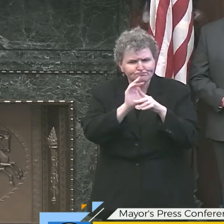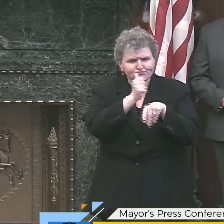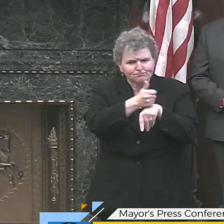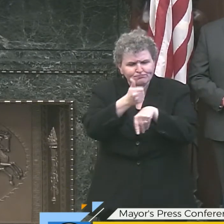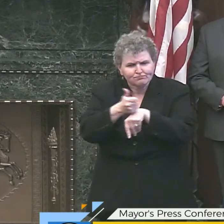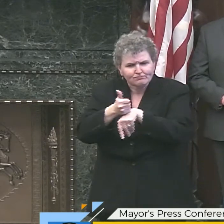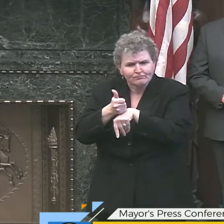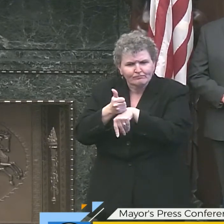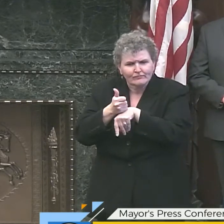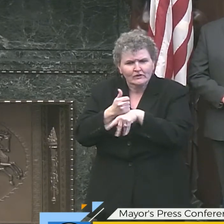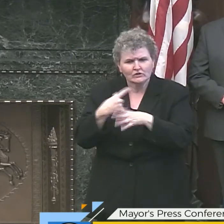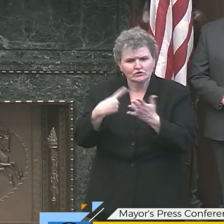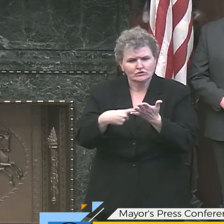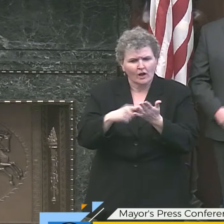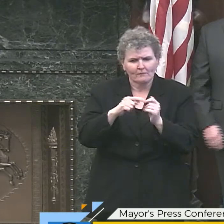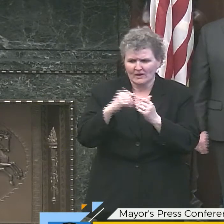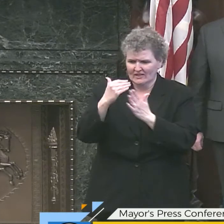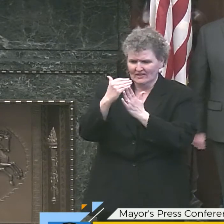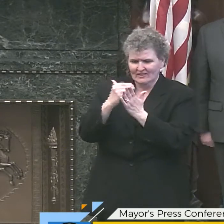might tell us what